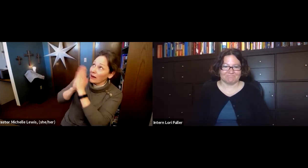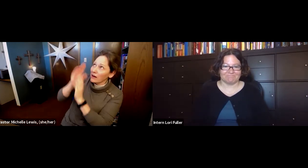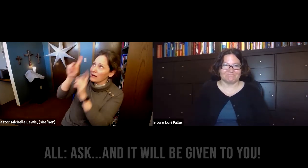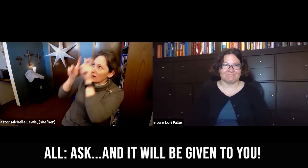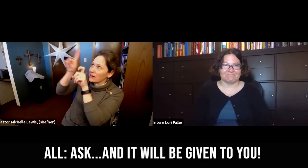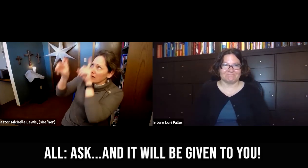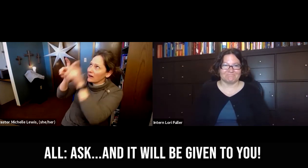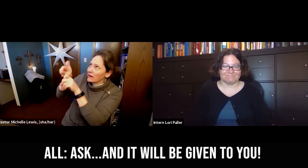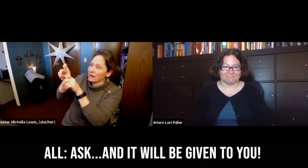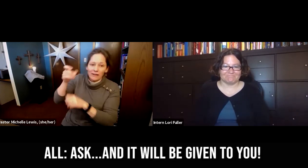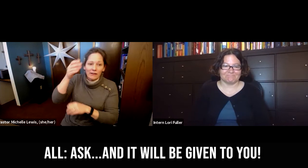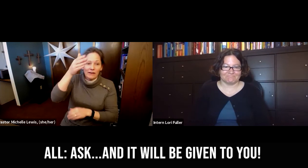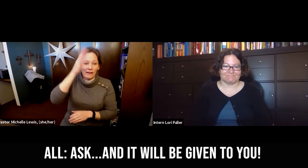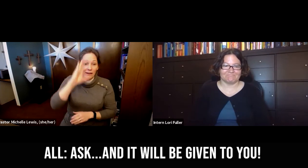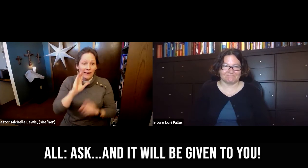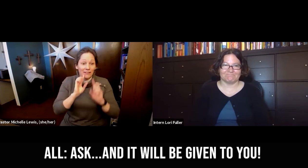Ask,